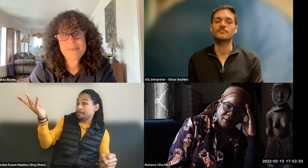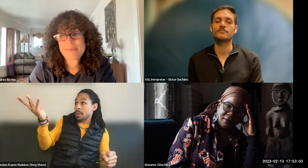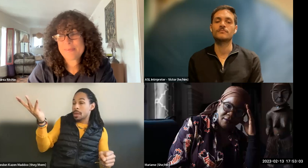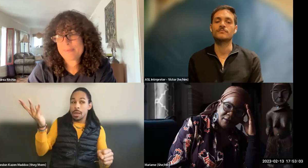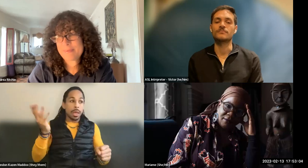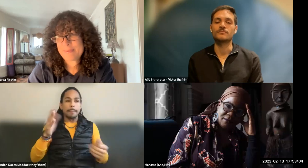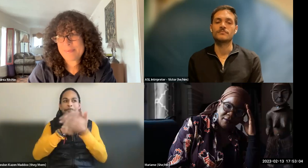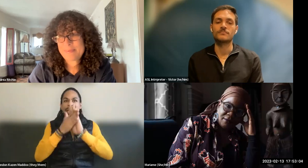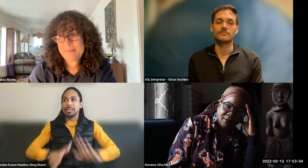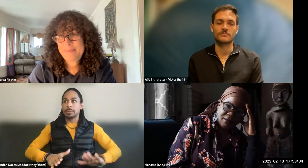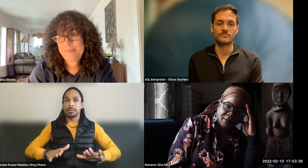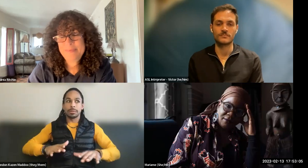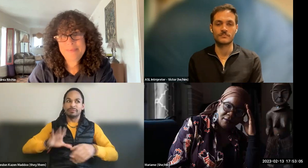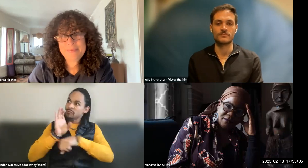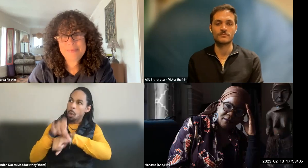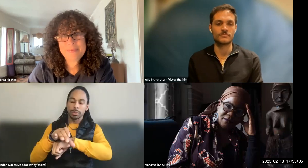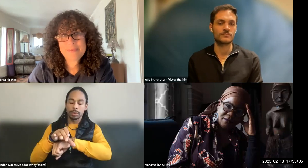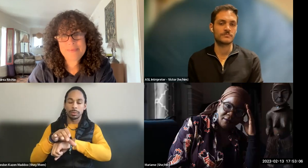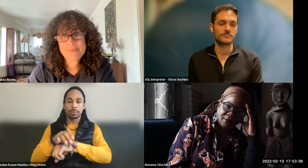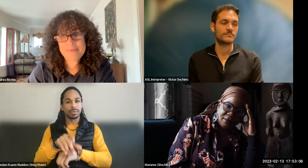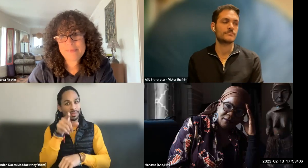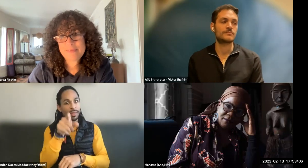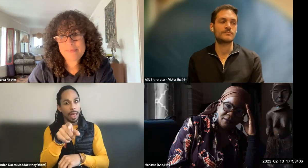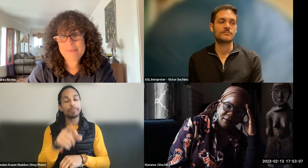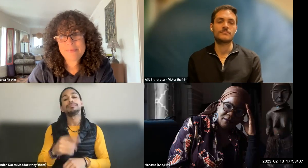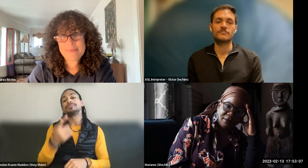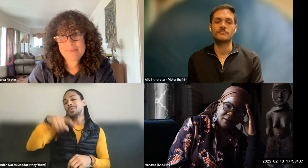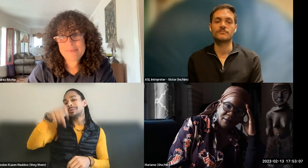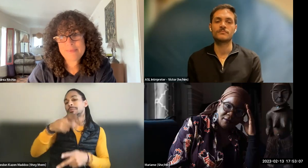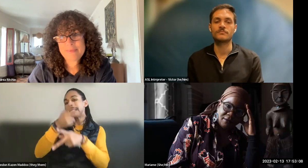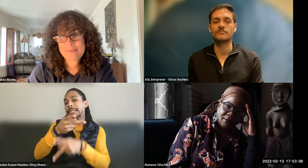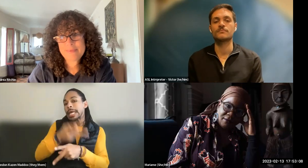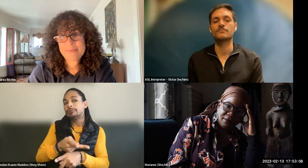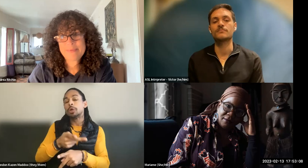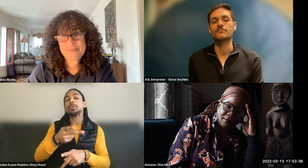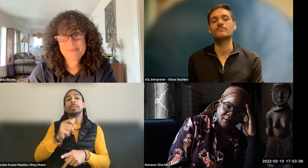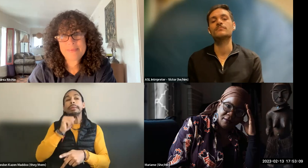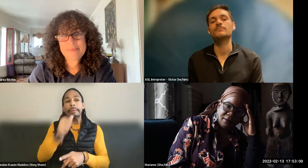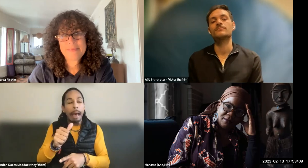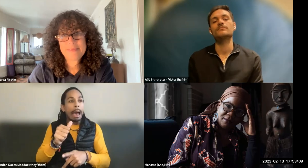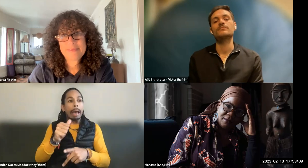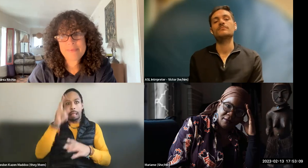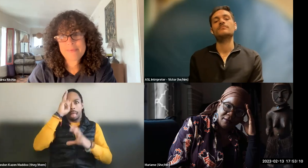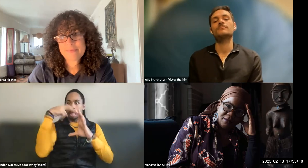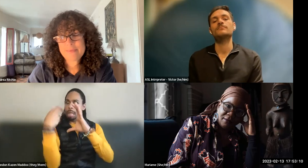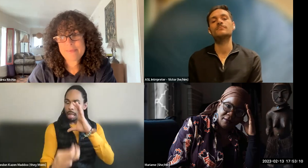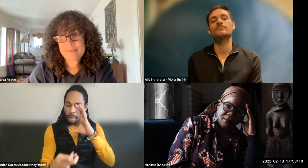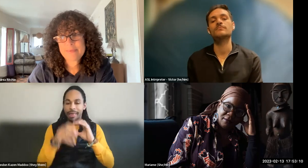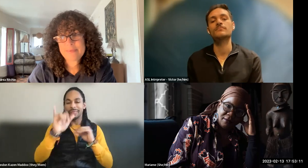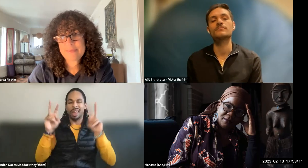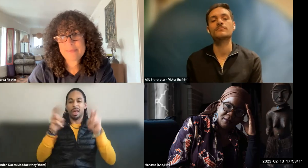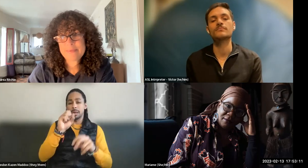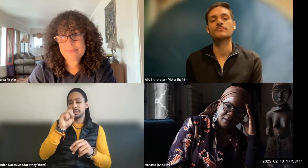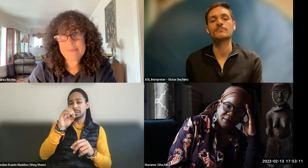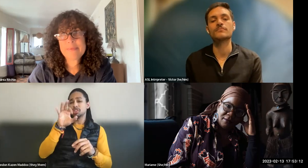have to be really careful not to get caught up in the expansion of the soft social police. In the book, we argue that we